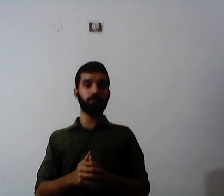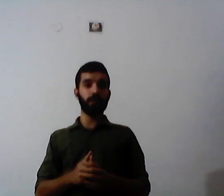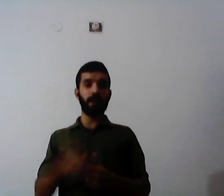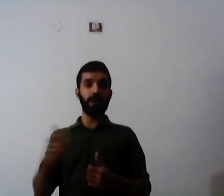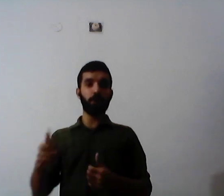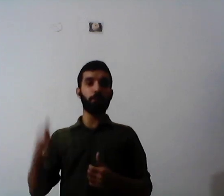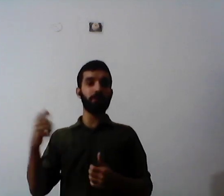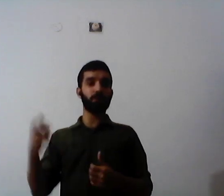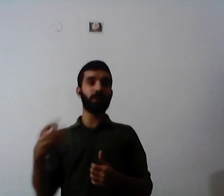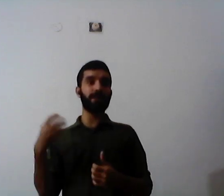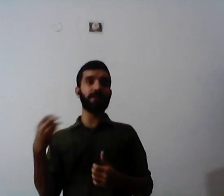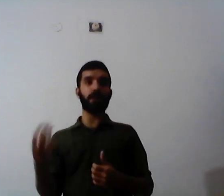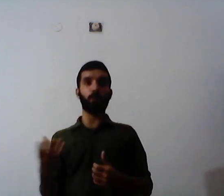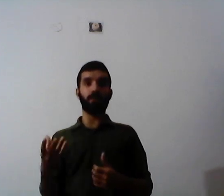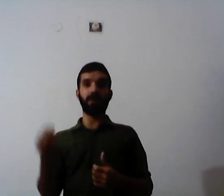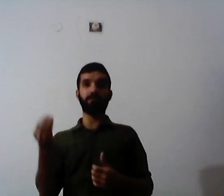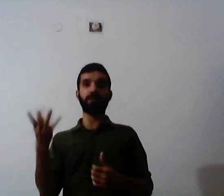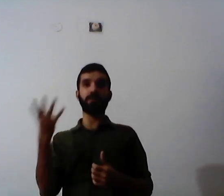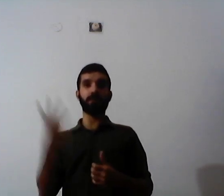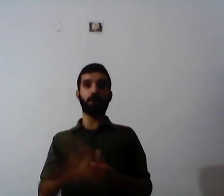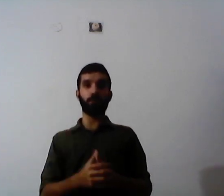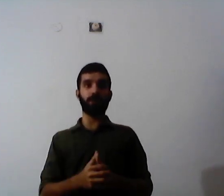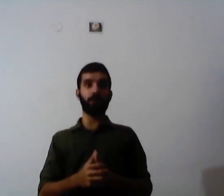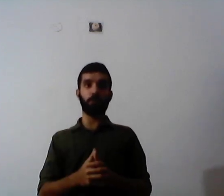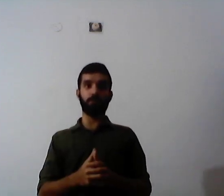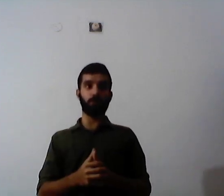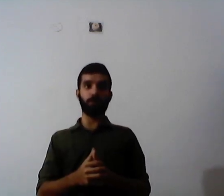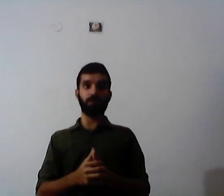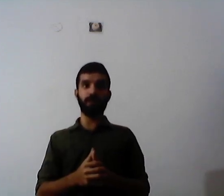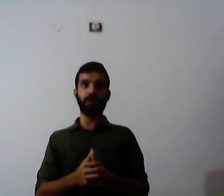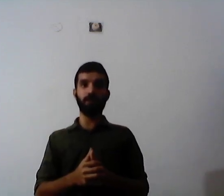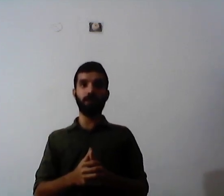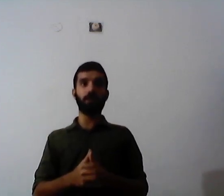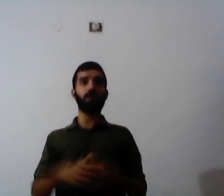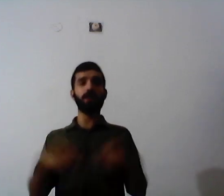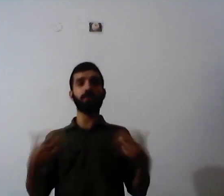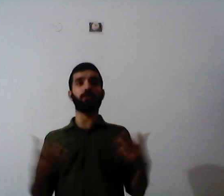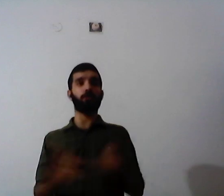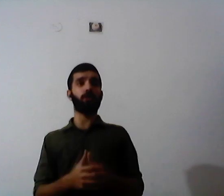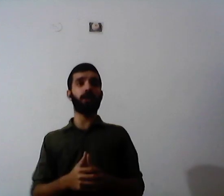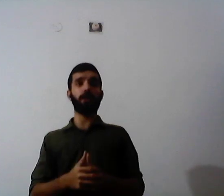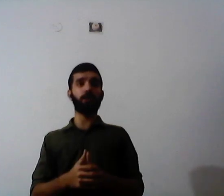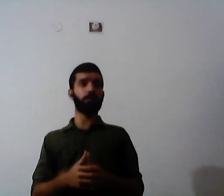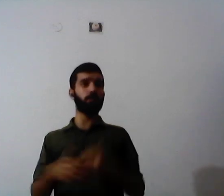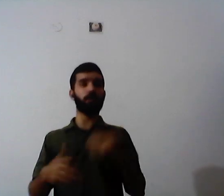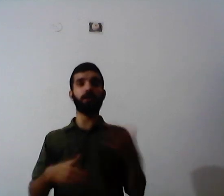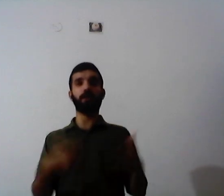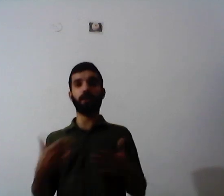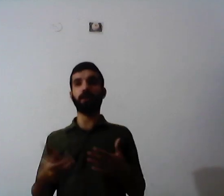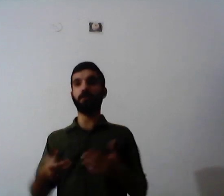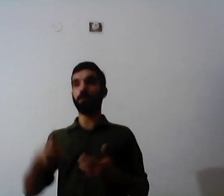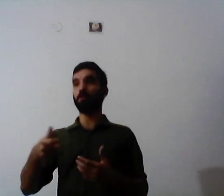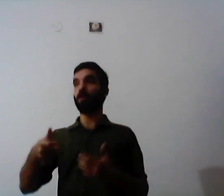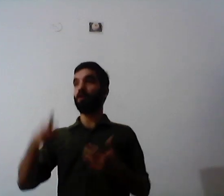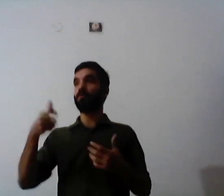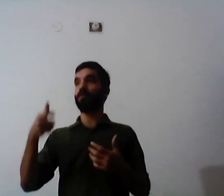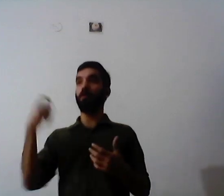It opens with a sound, right? A fizzing sound it opens with, right? Why is it so? Have you ever wondered, like when you